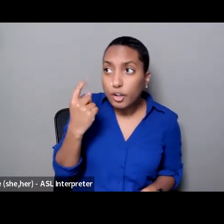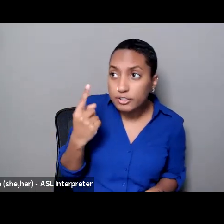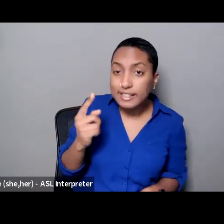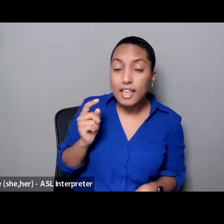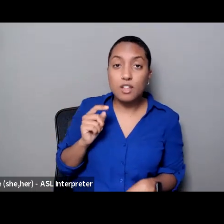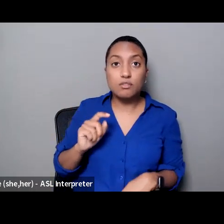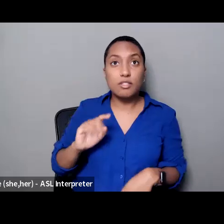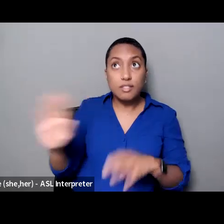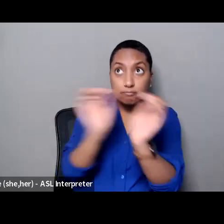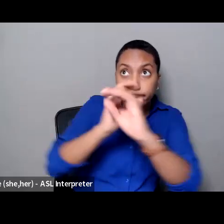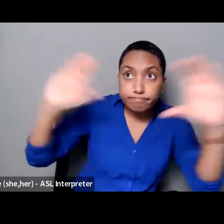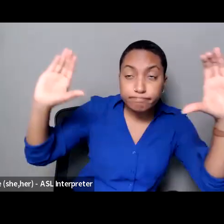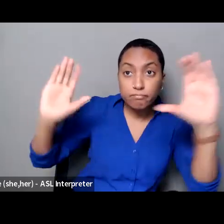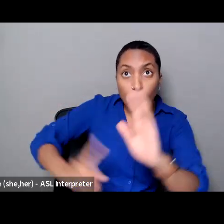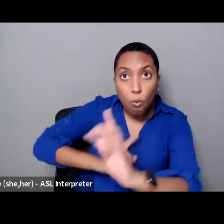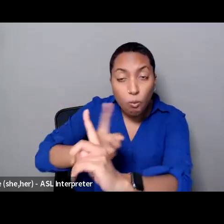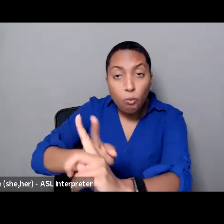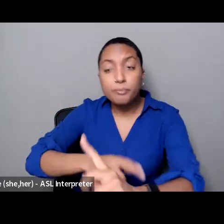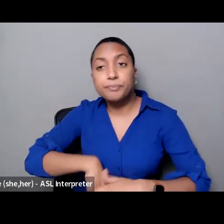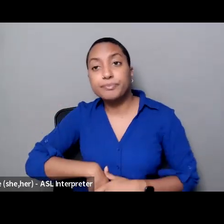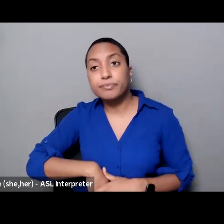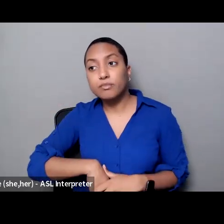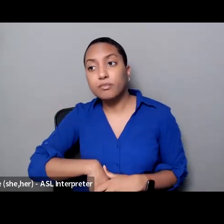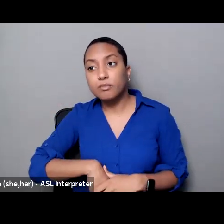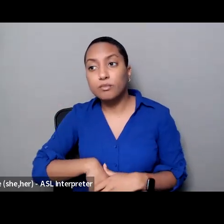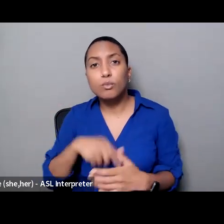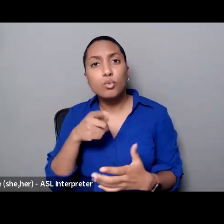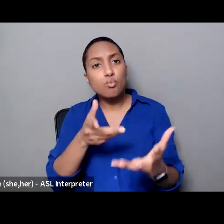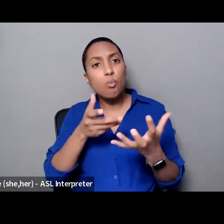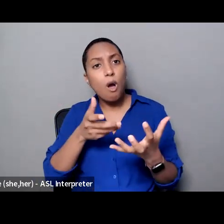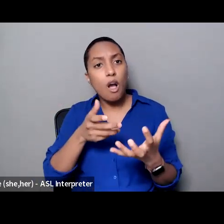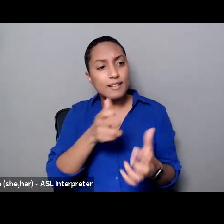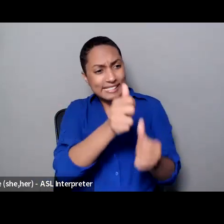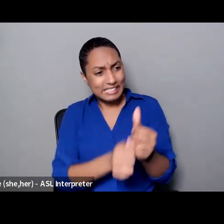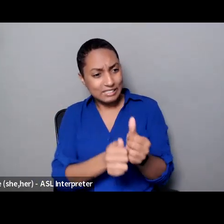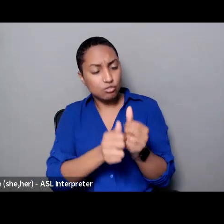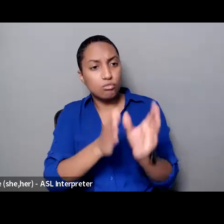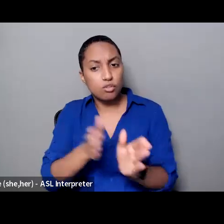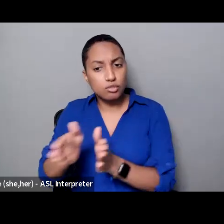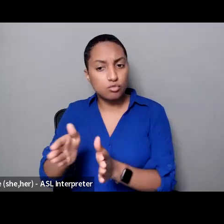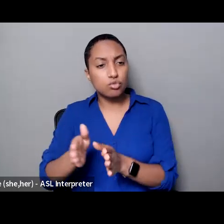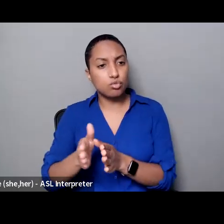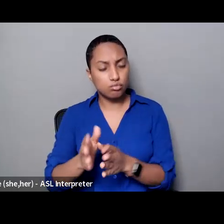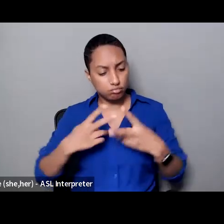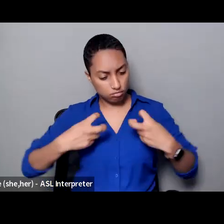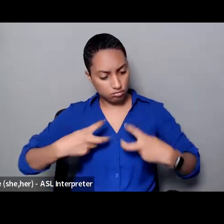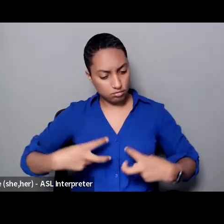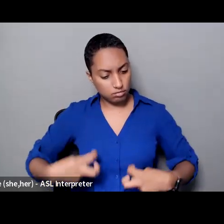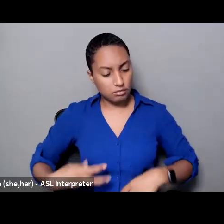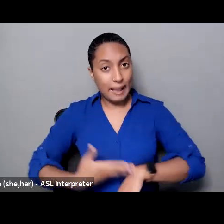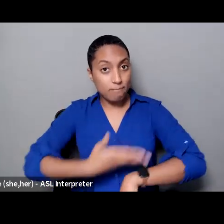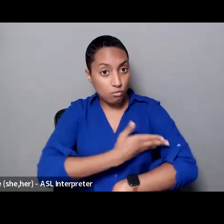be able to improve from an individual or personal standpoint. But I will say to you, training may